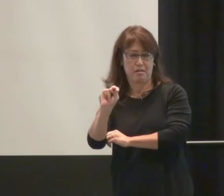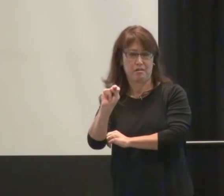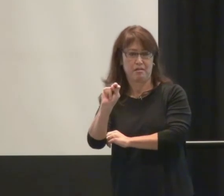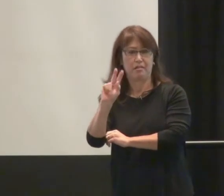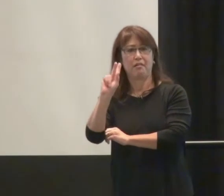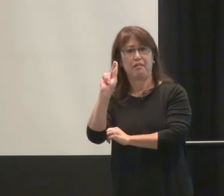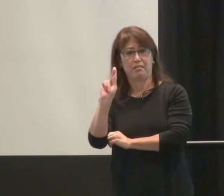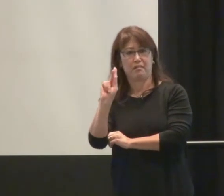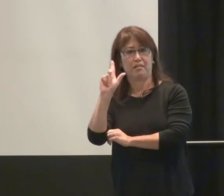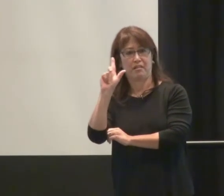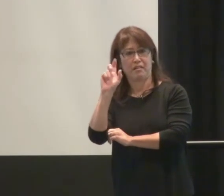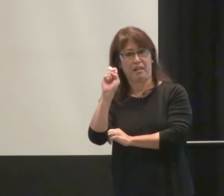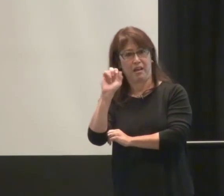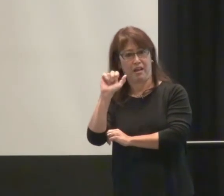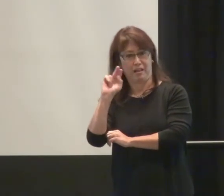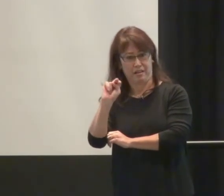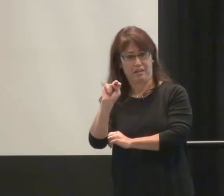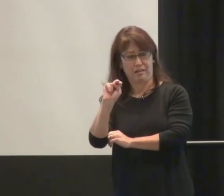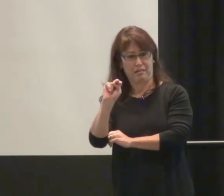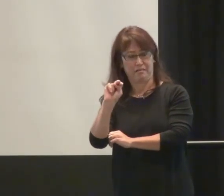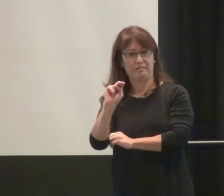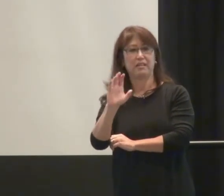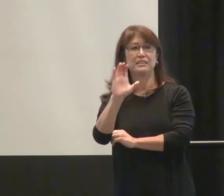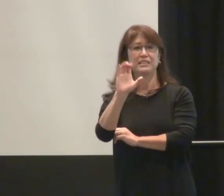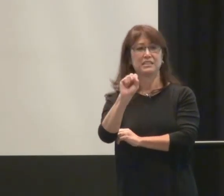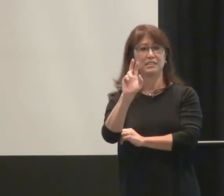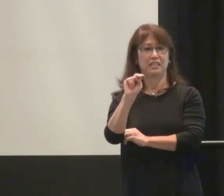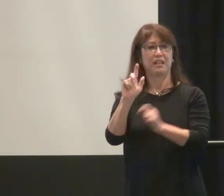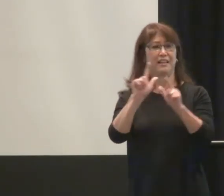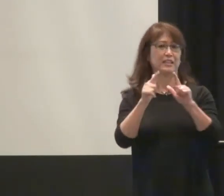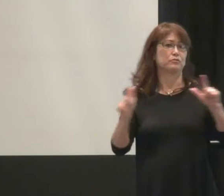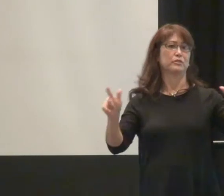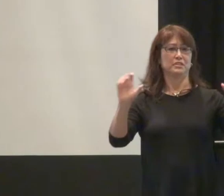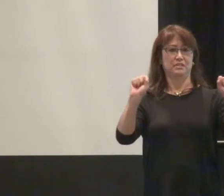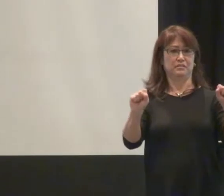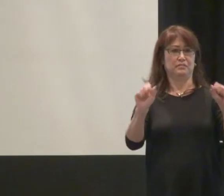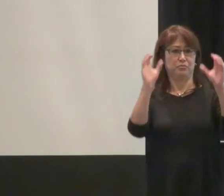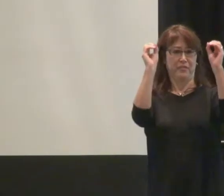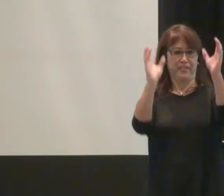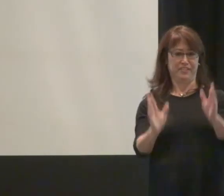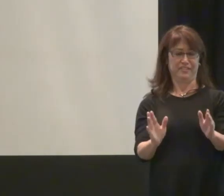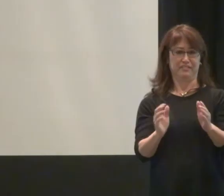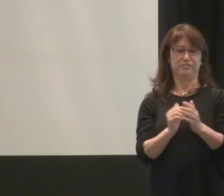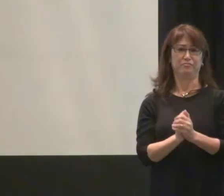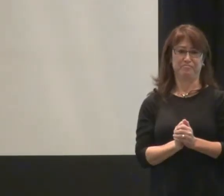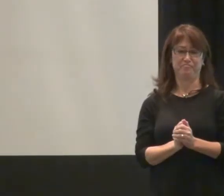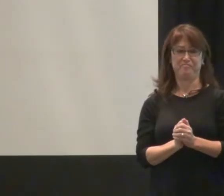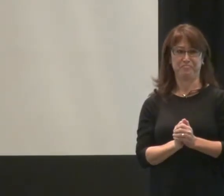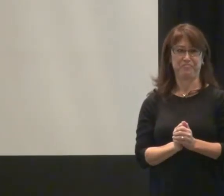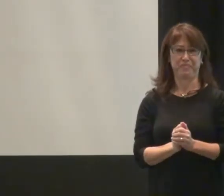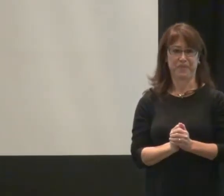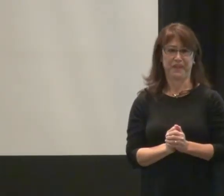And it was a suggestion from Sharon Klein, who is a CSUN linguistics professor.